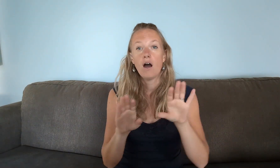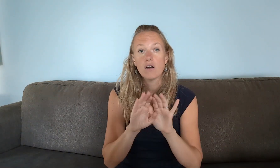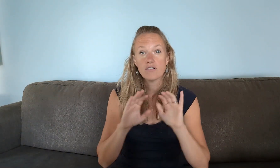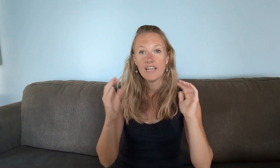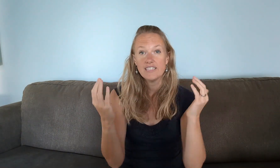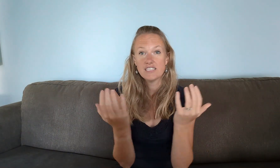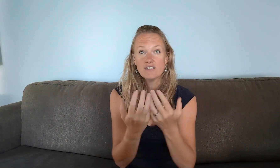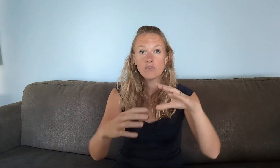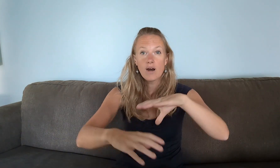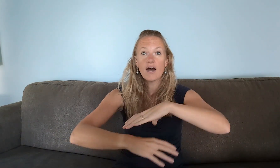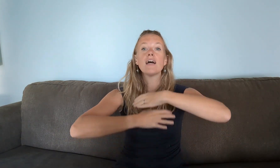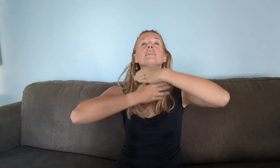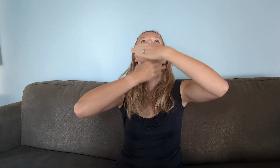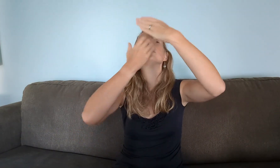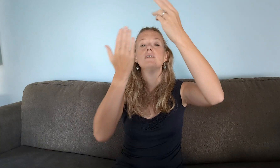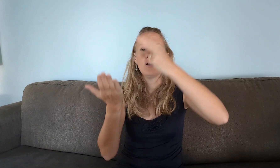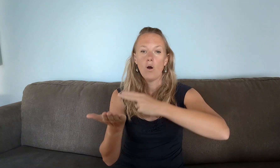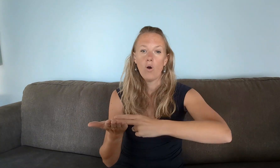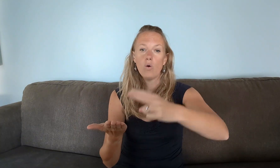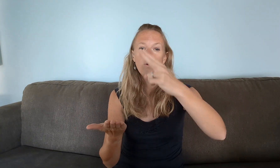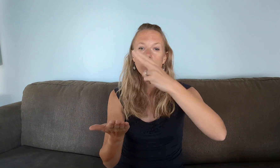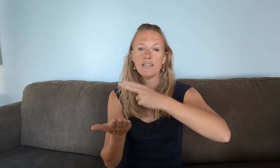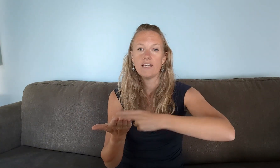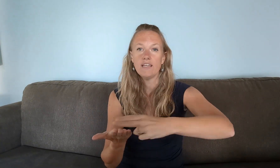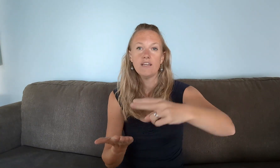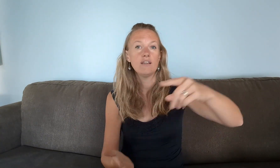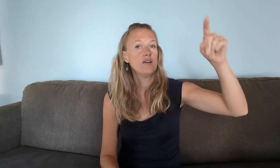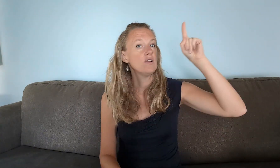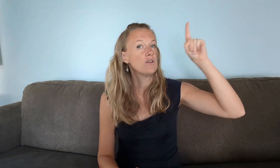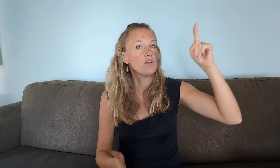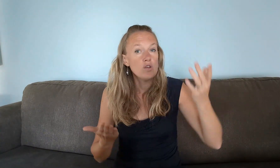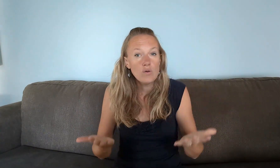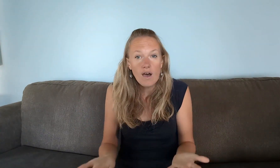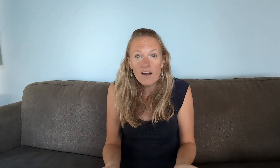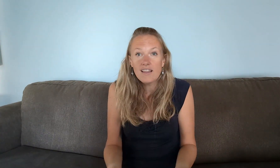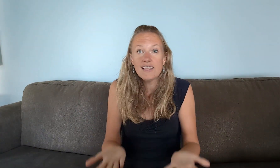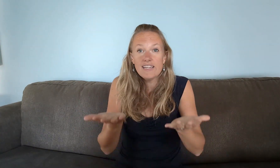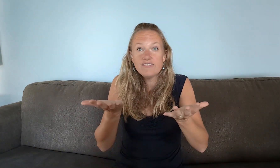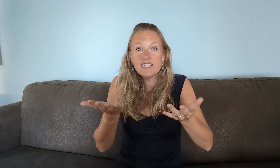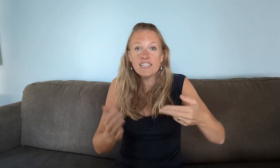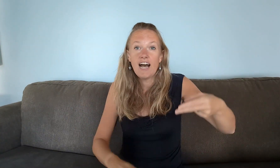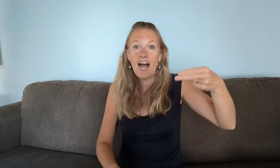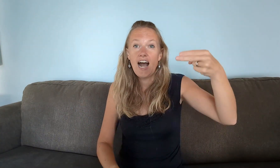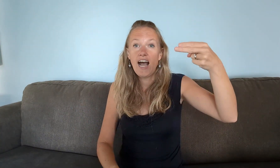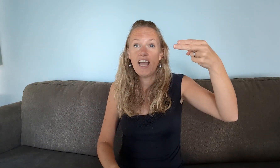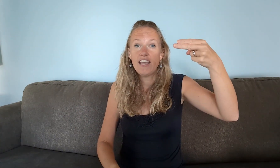All creation cries, holy. You are lifted high,